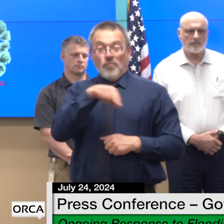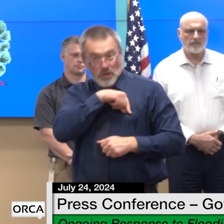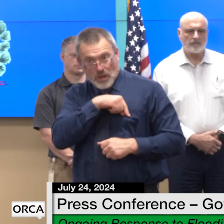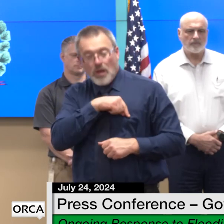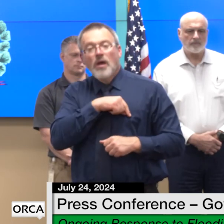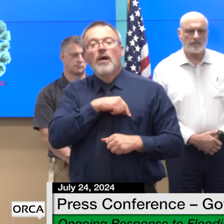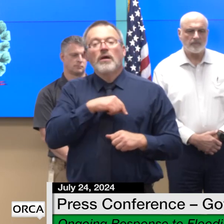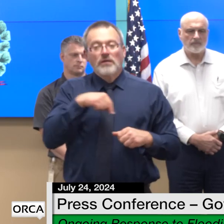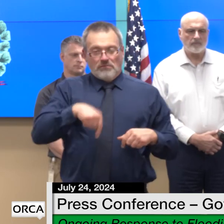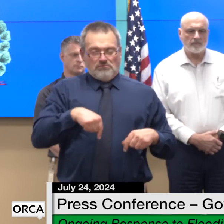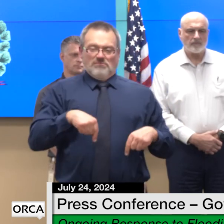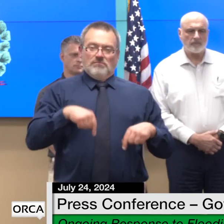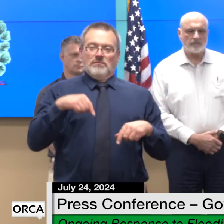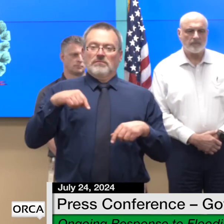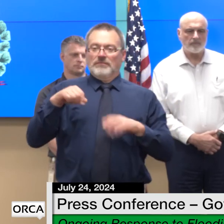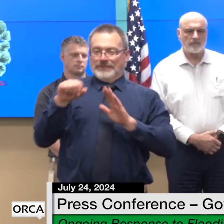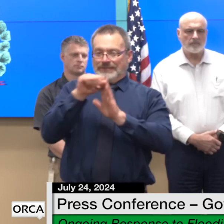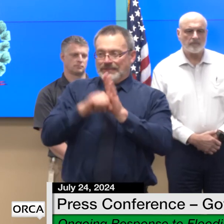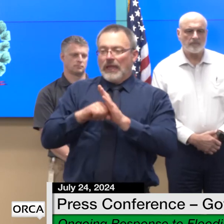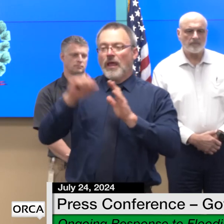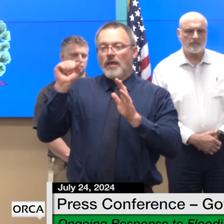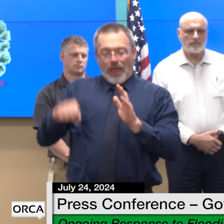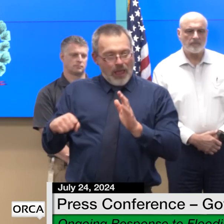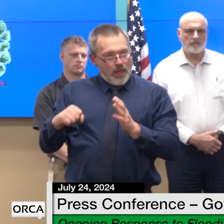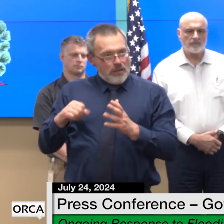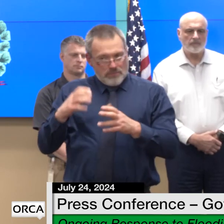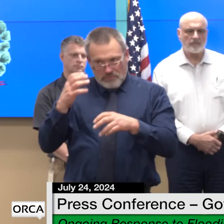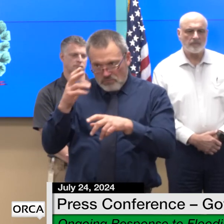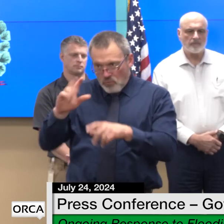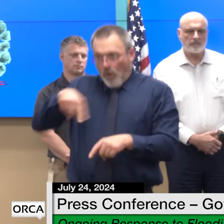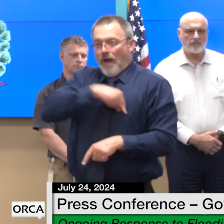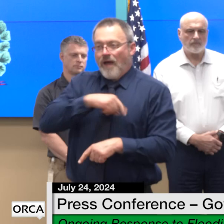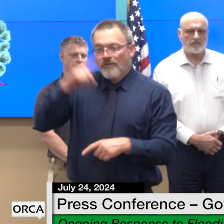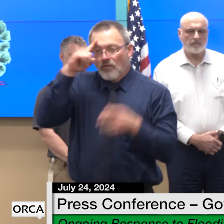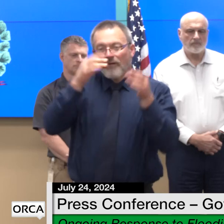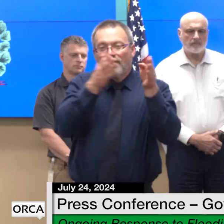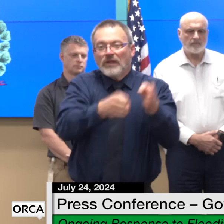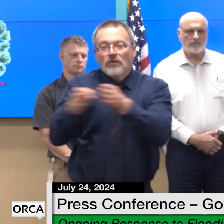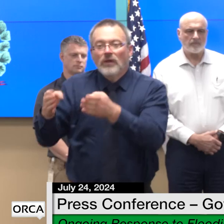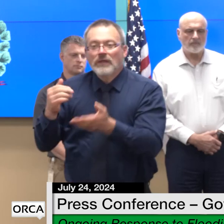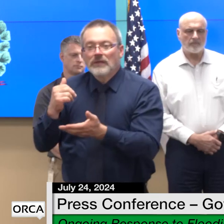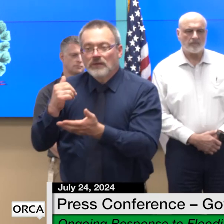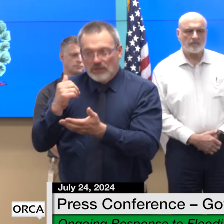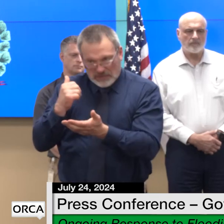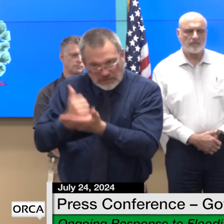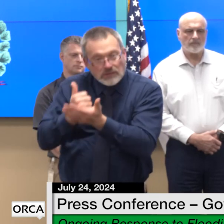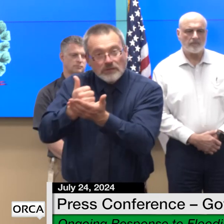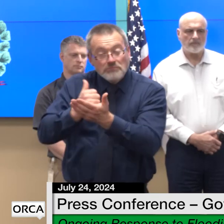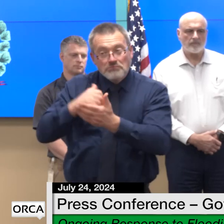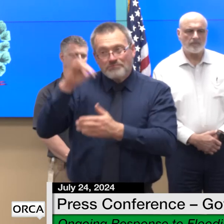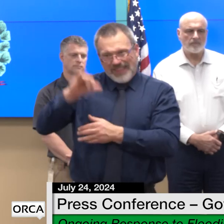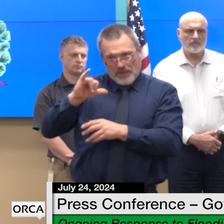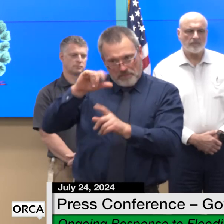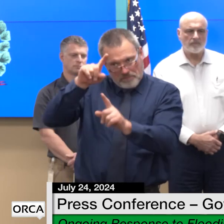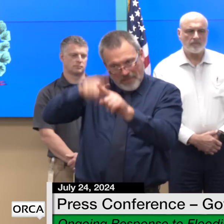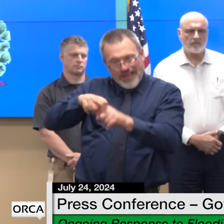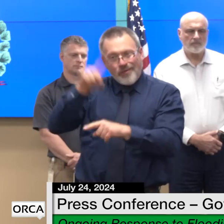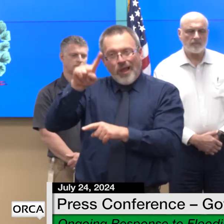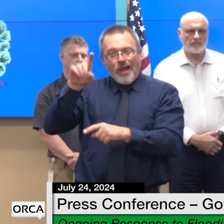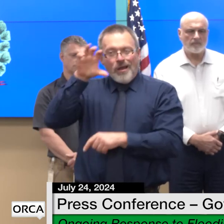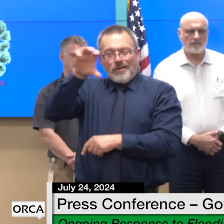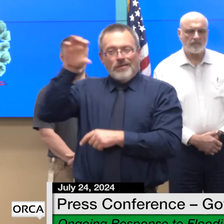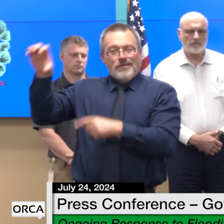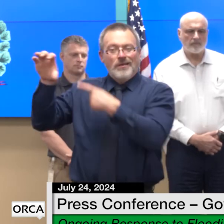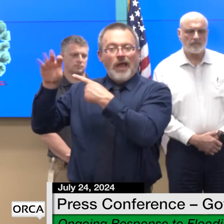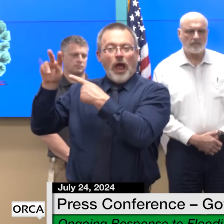for an individual assistance declaration in affected counties. It is important to note that this is just